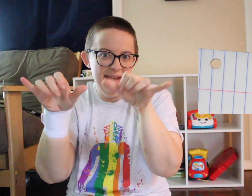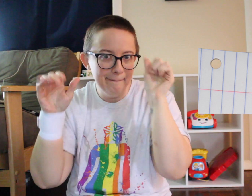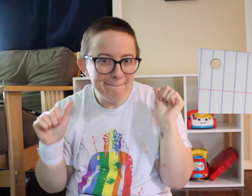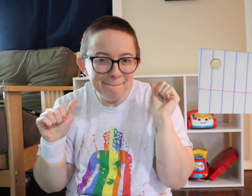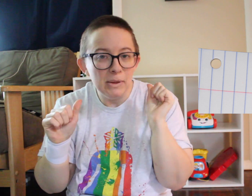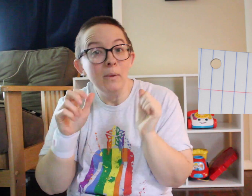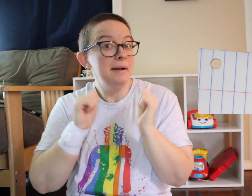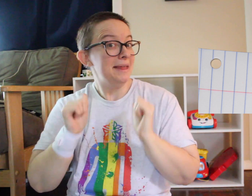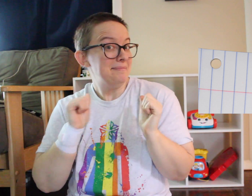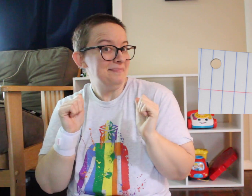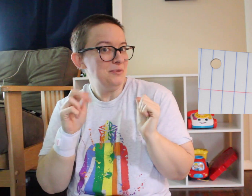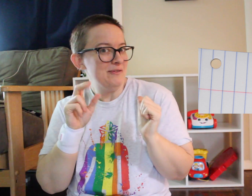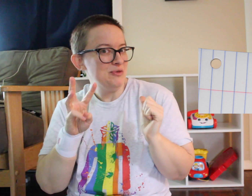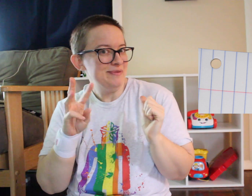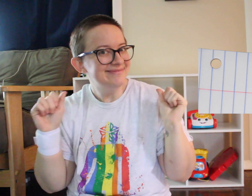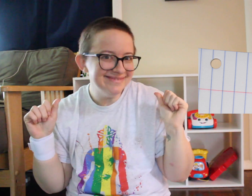something, something like that. Or in theater, they have crew.